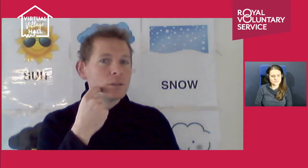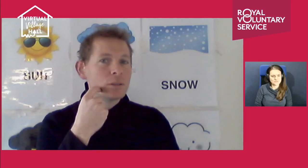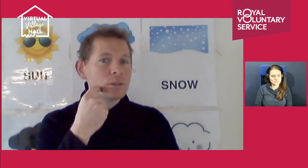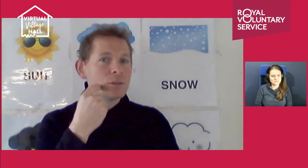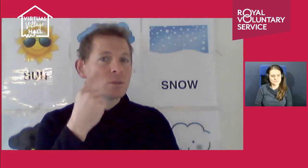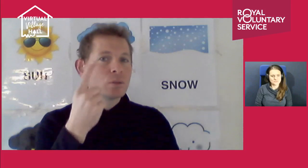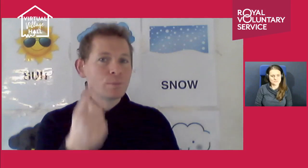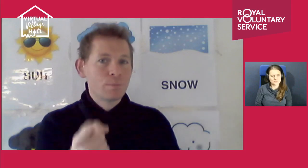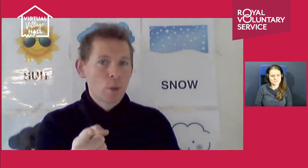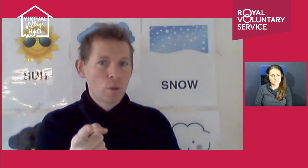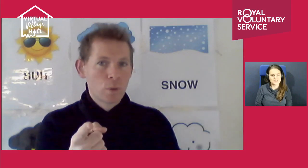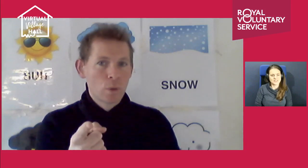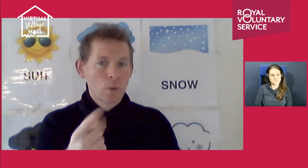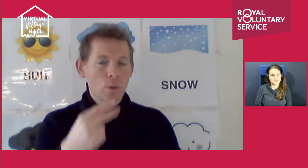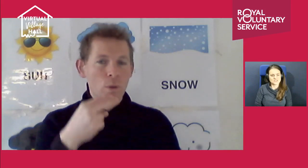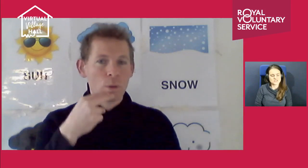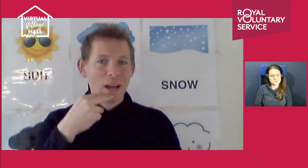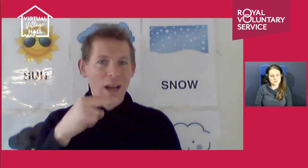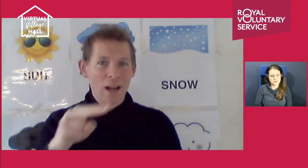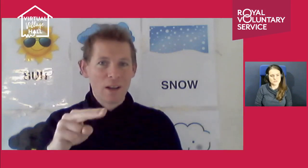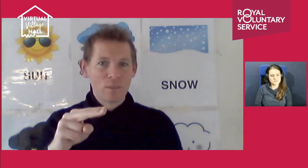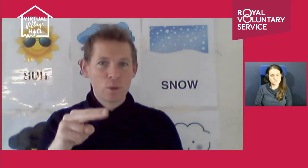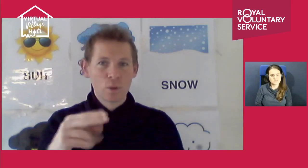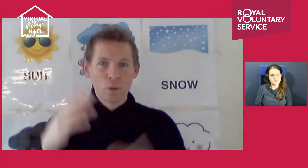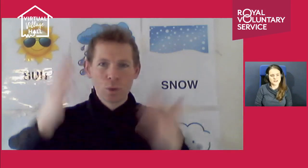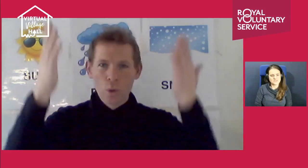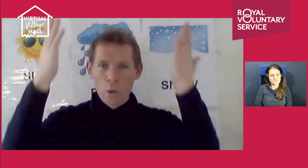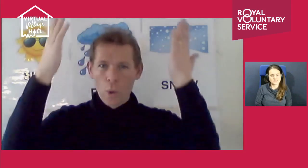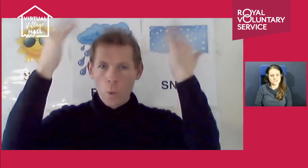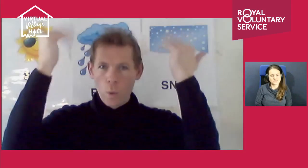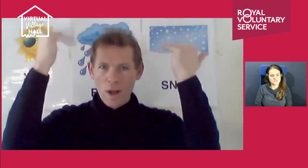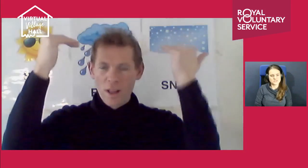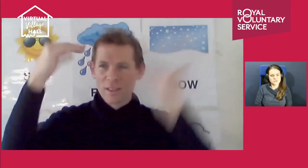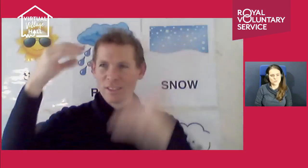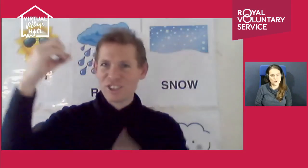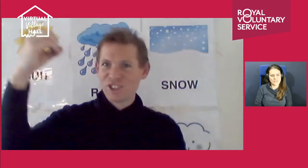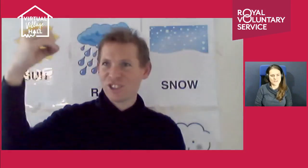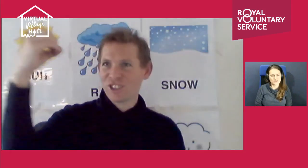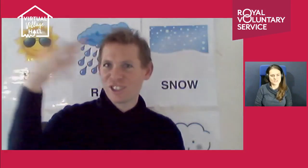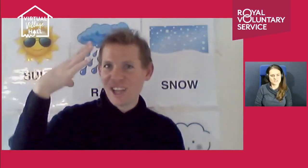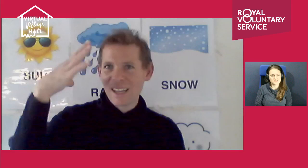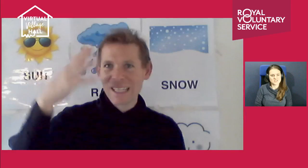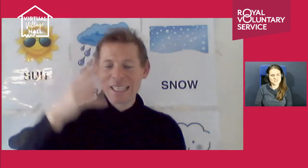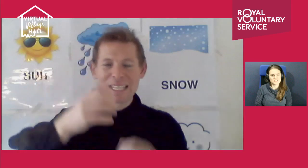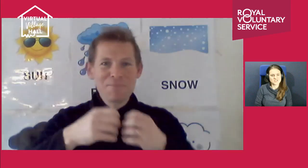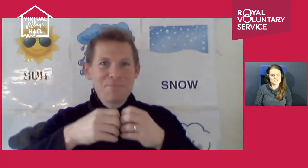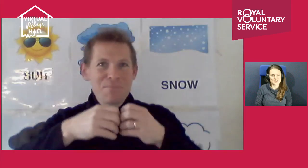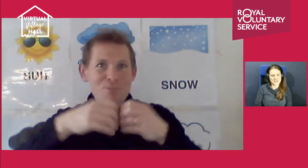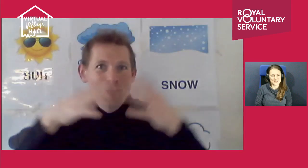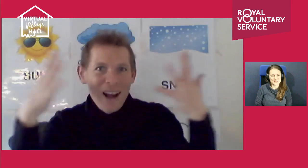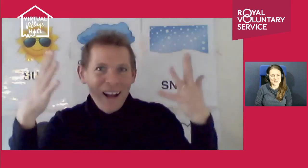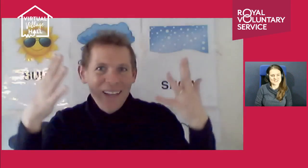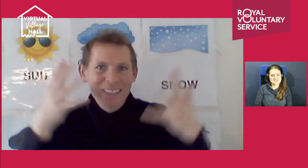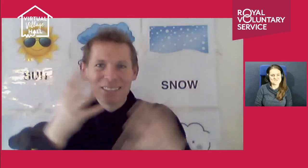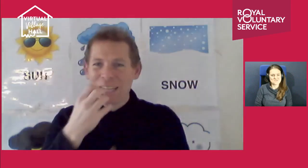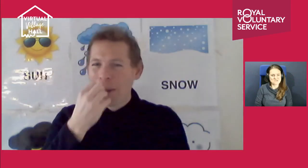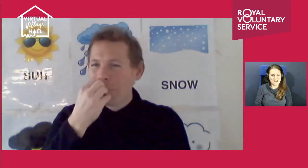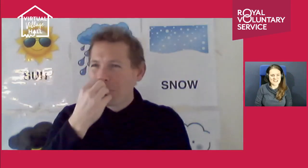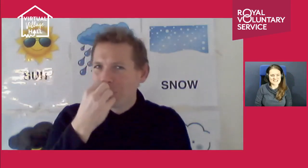afternoon? The answer is tomorrow afternoon, weather,